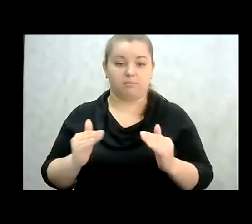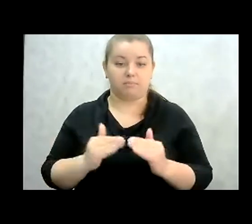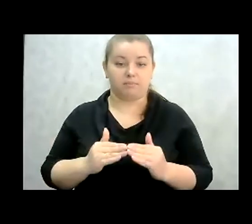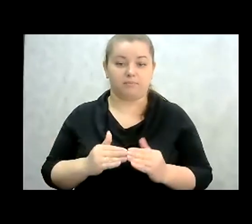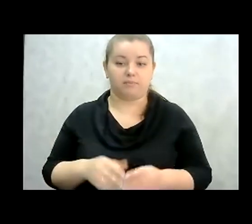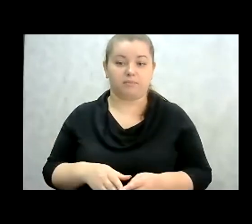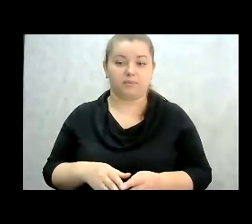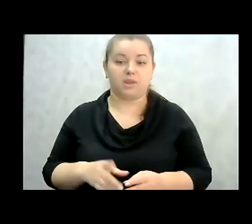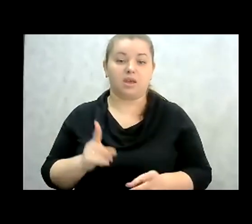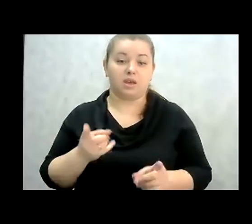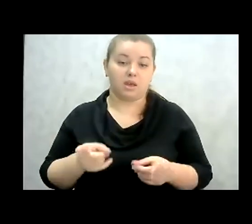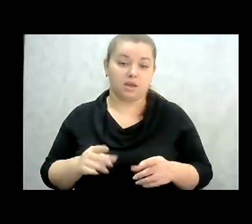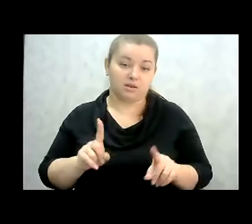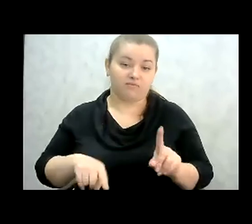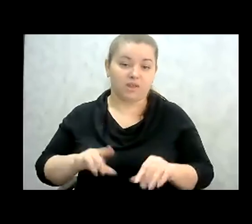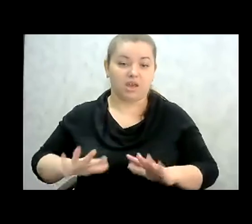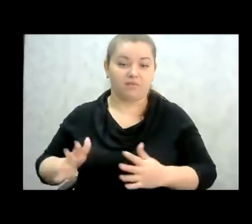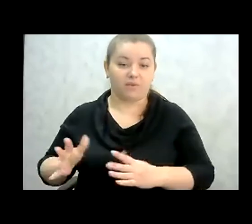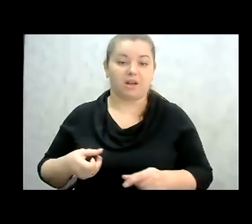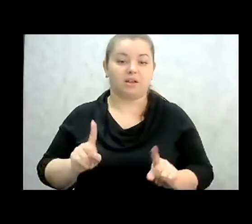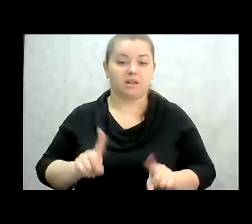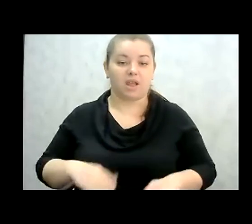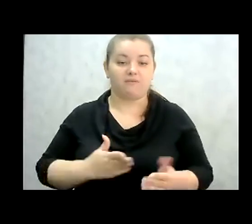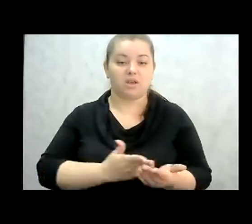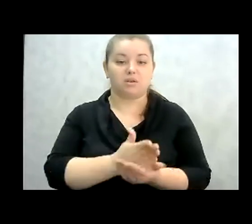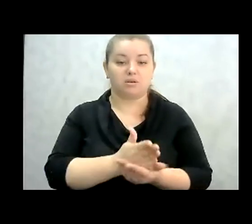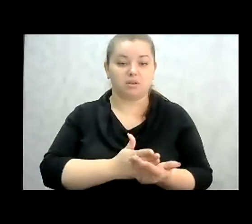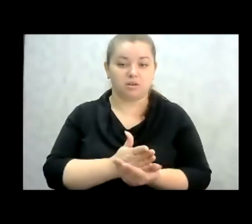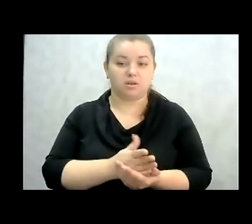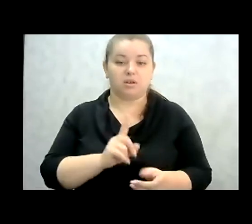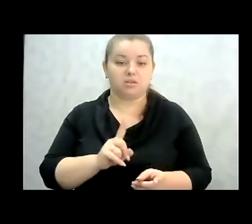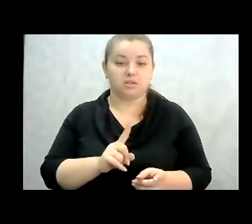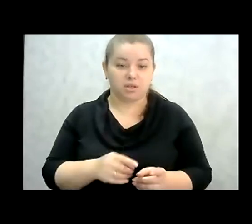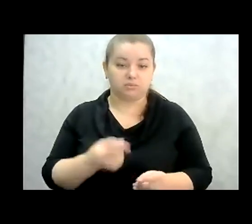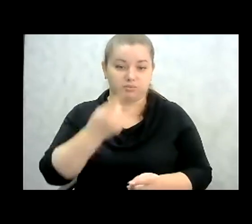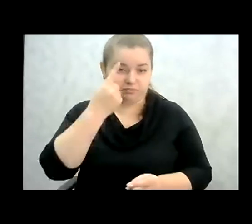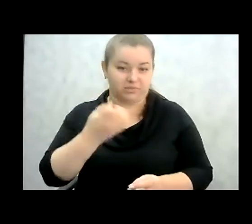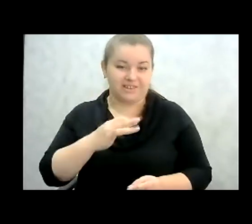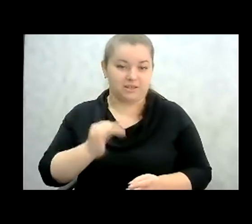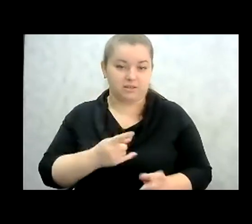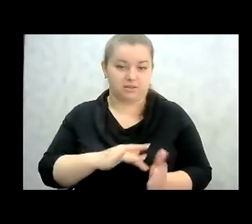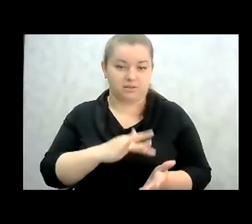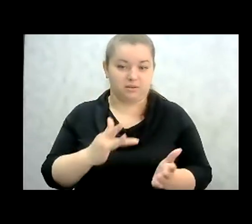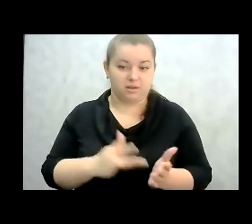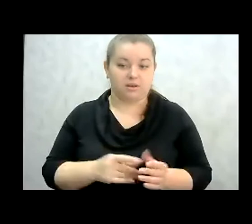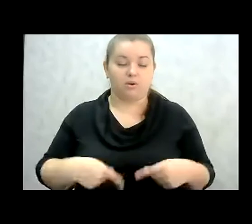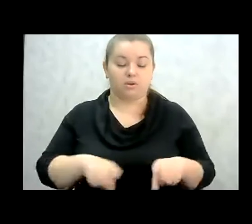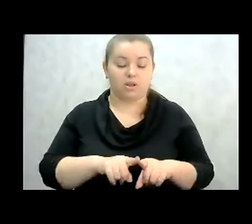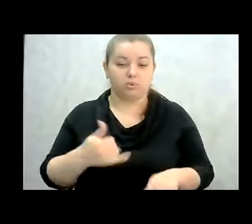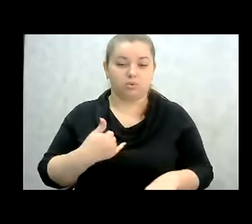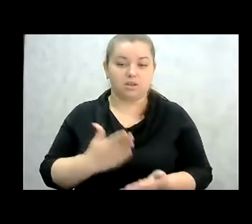Compensations for use of property and